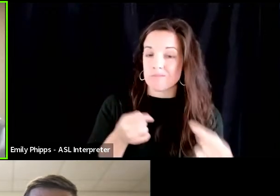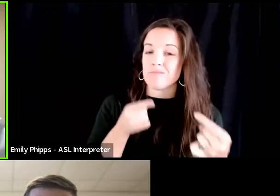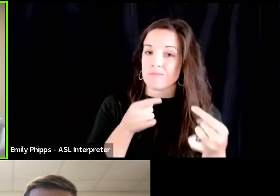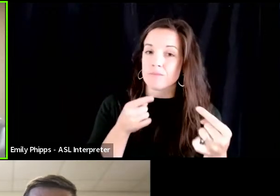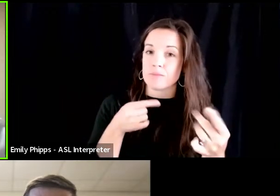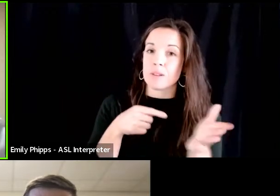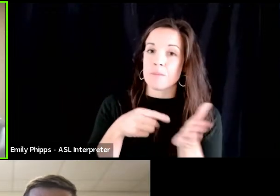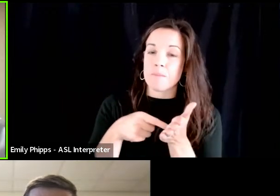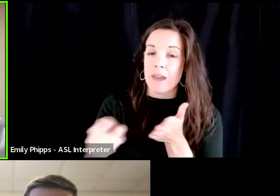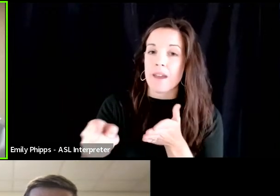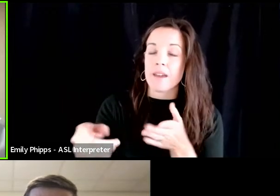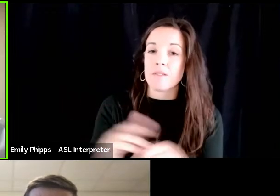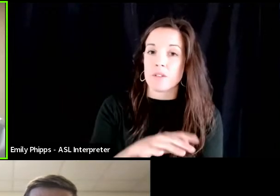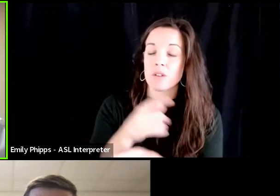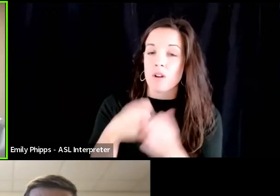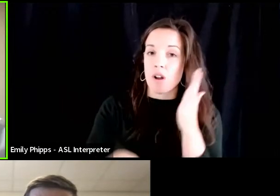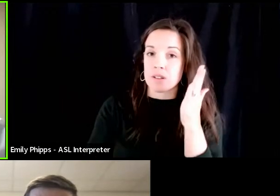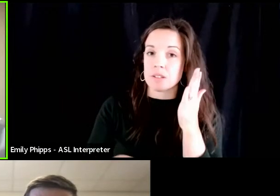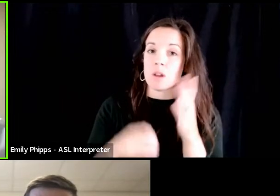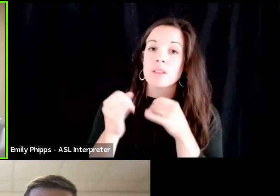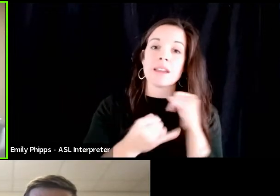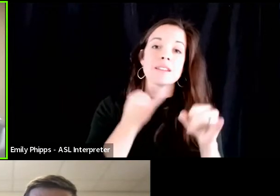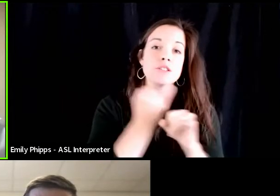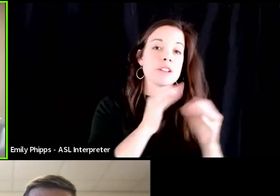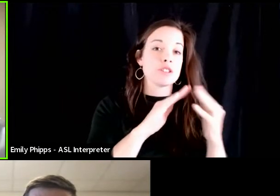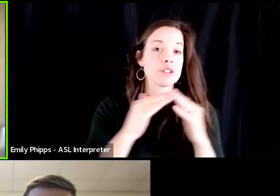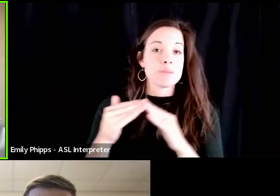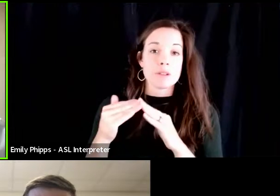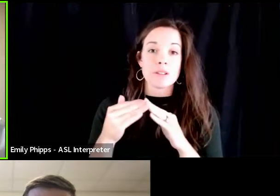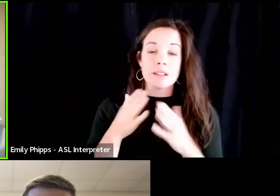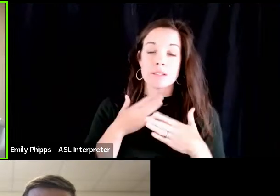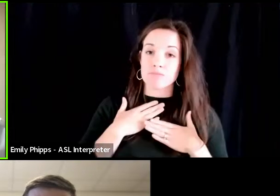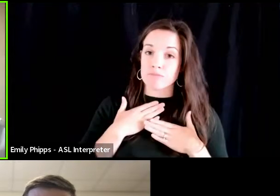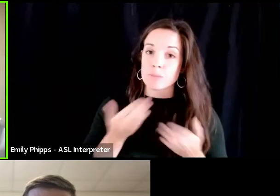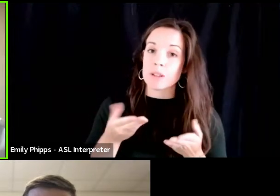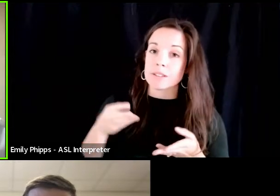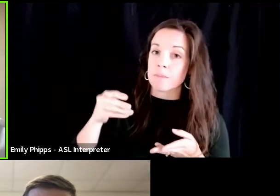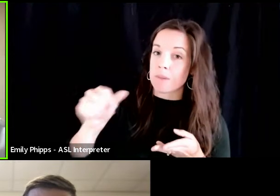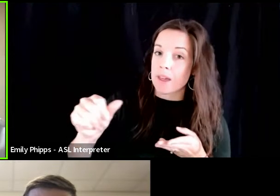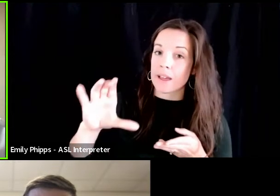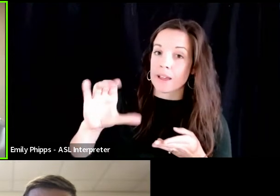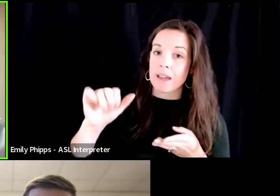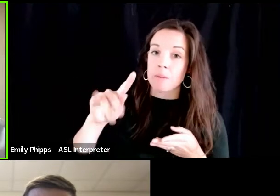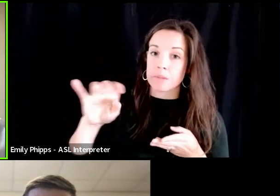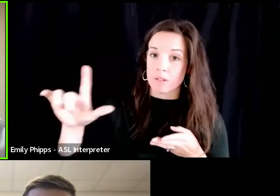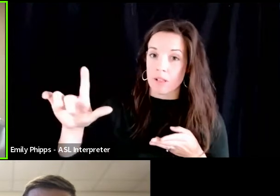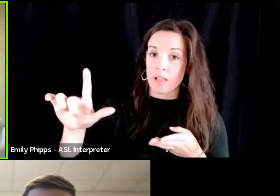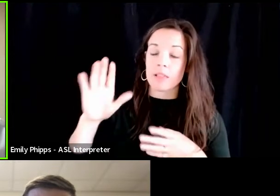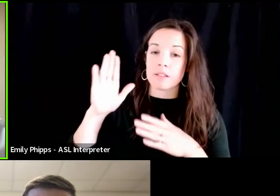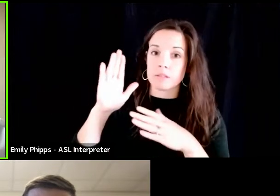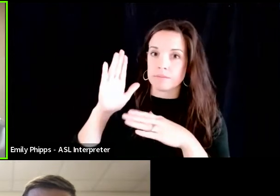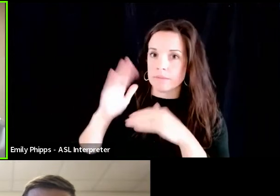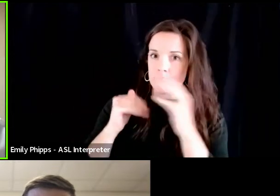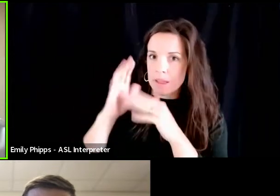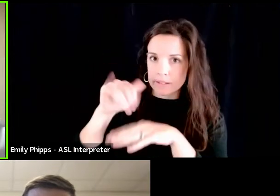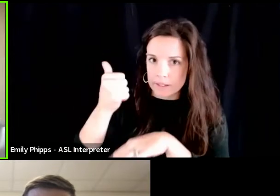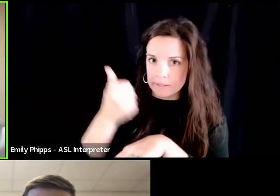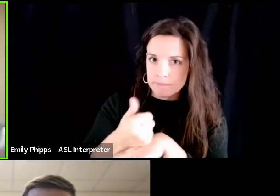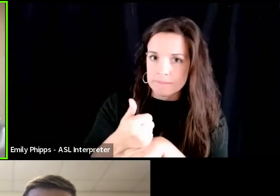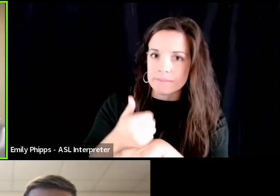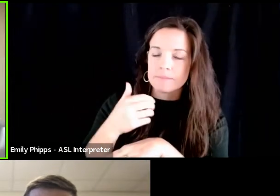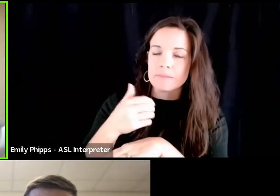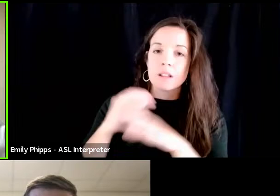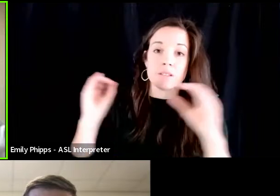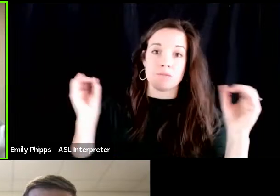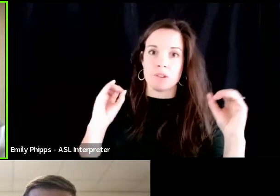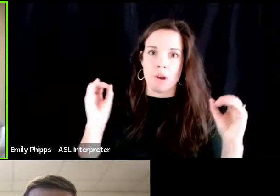cost. So while the international community is willing to pay the capital cost of building the desalination plant, no one is